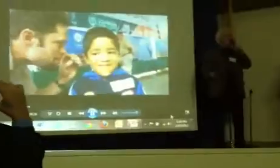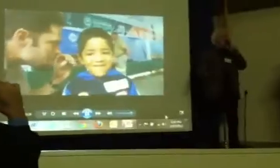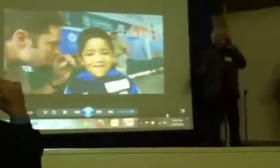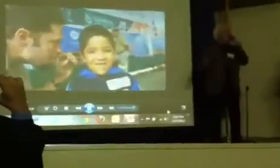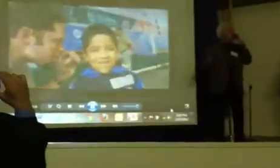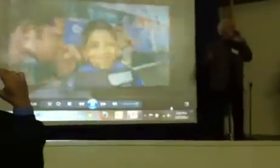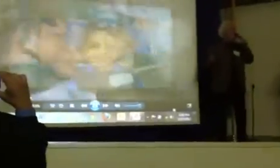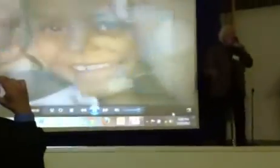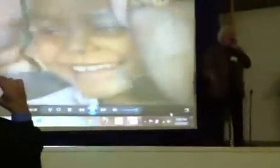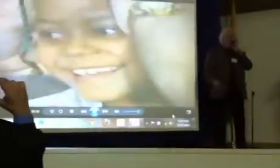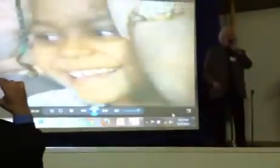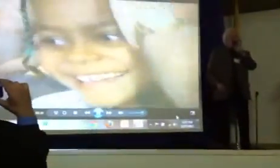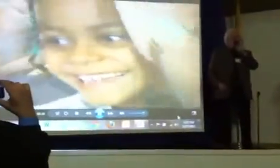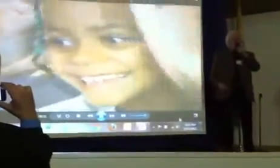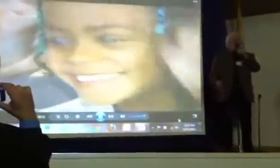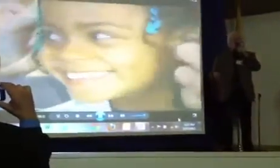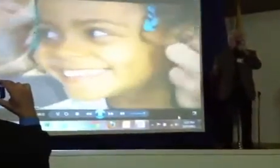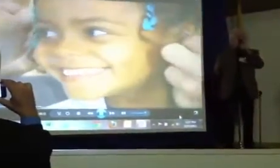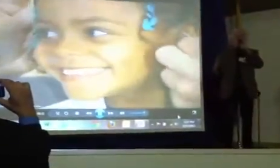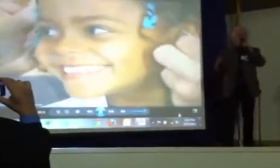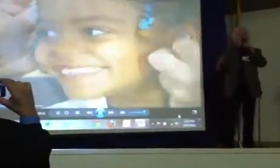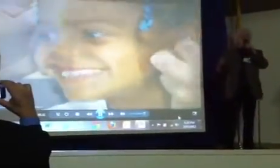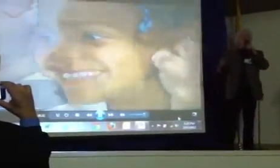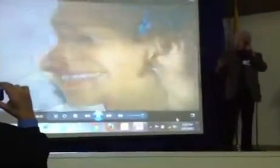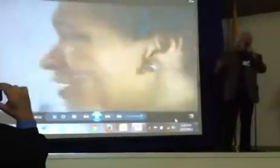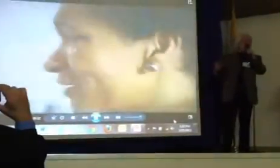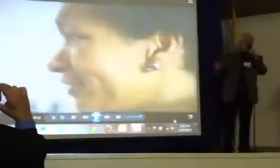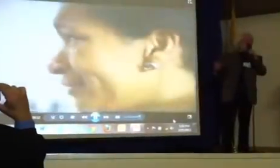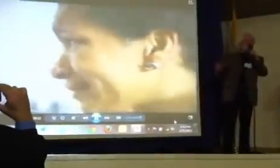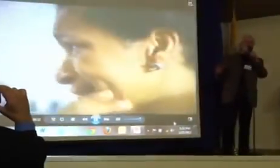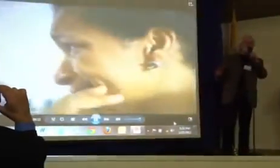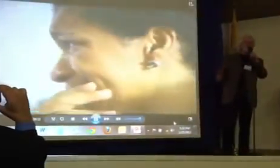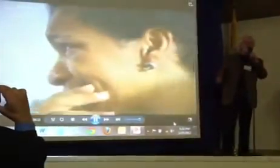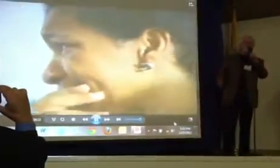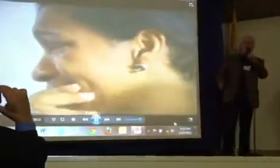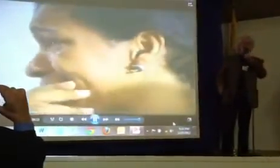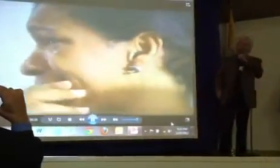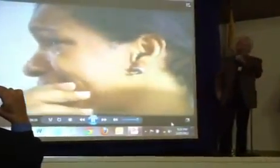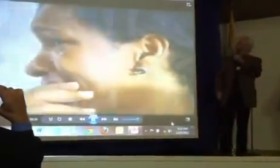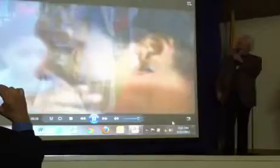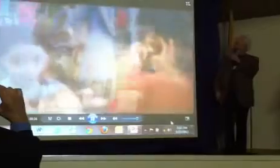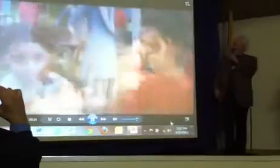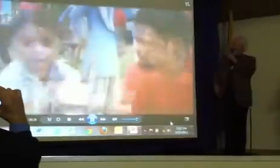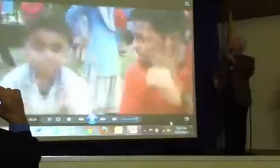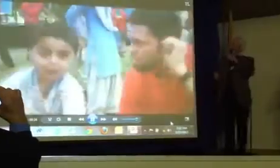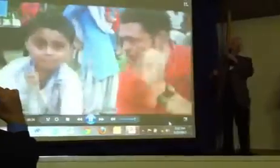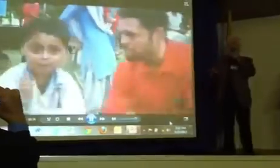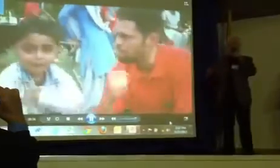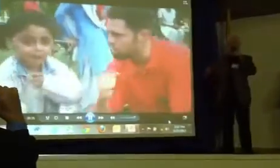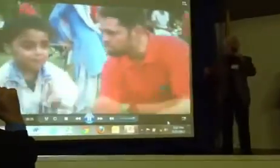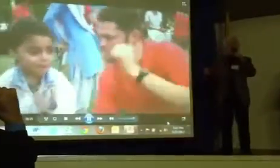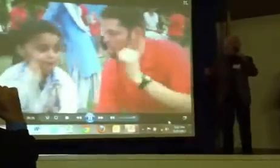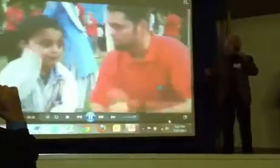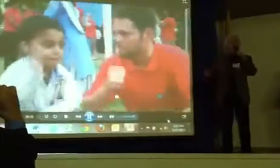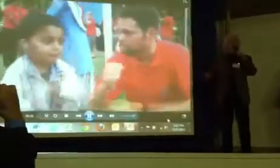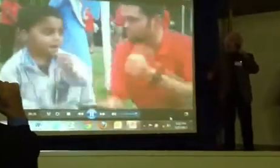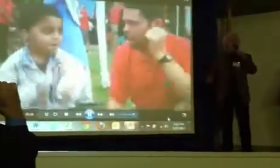to bear with unbearable sorrow, to